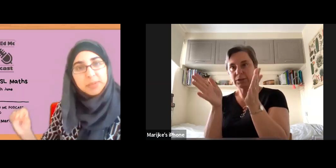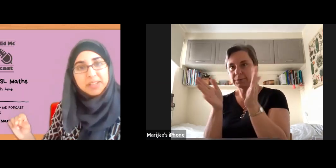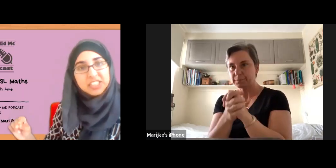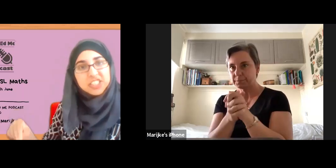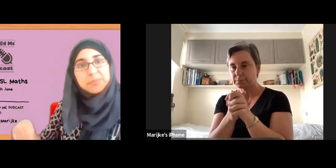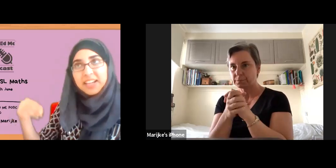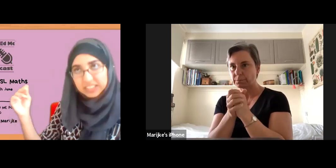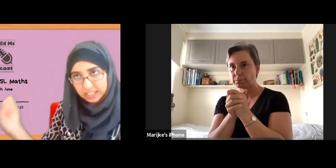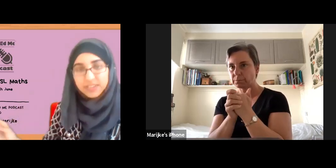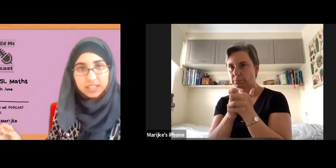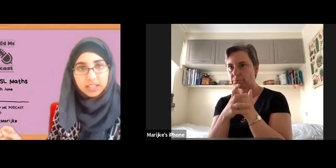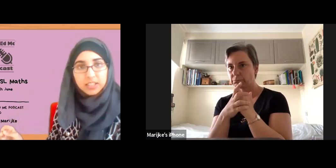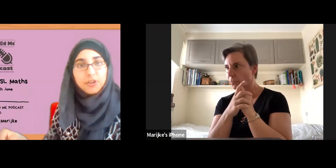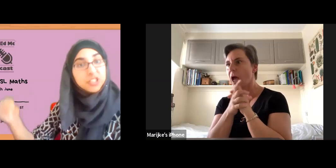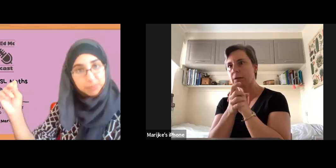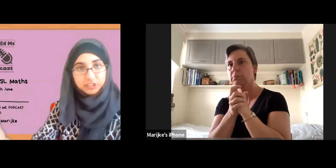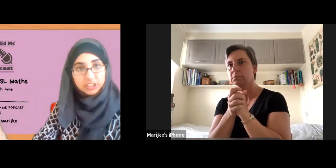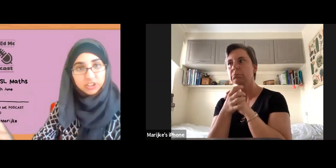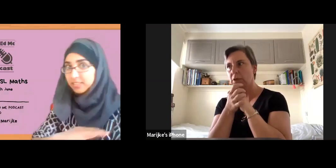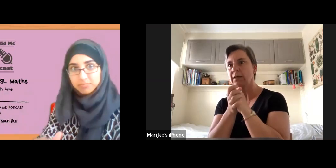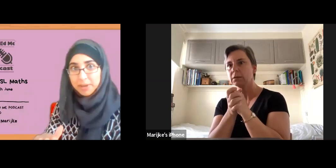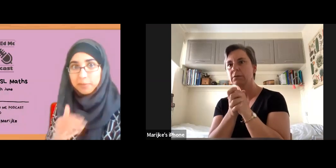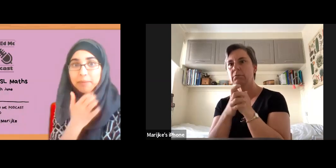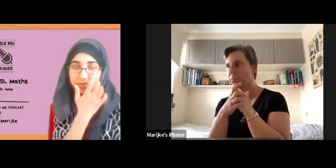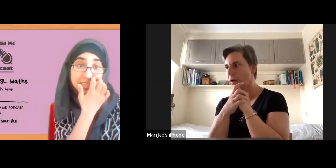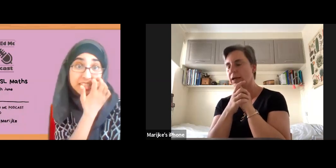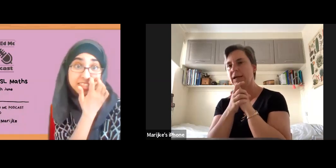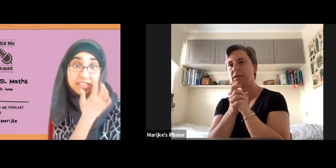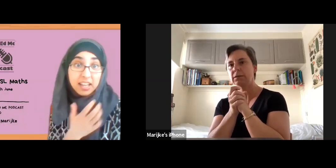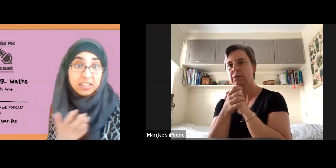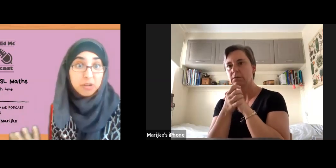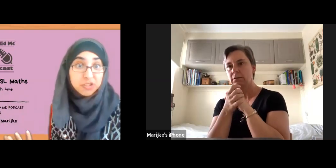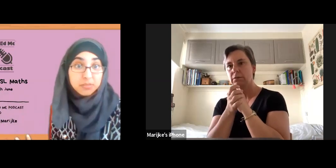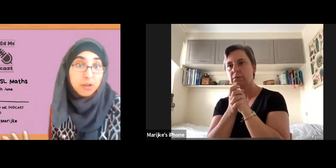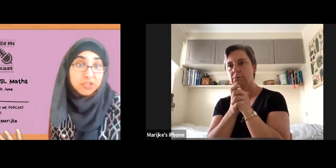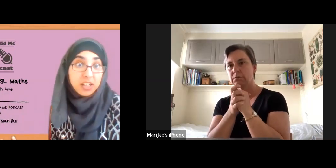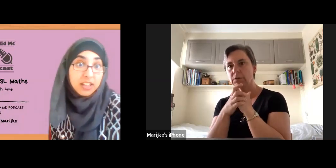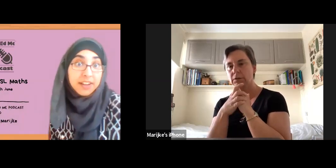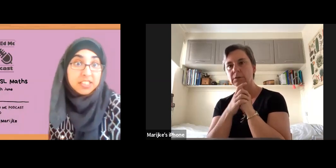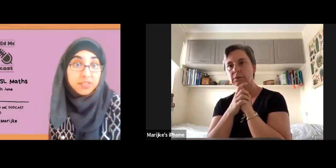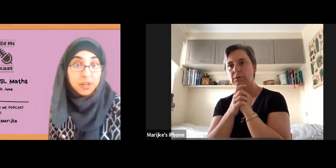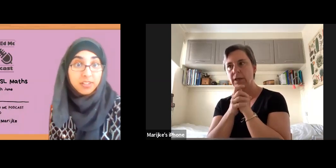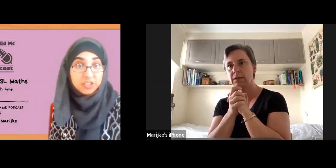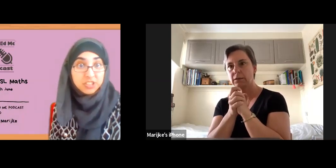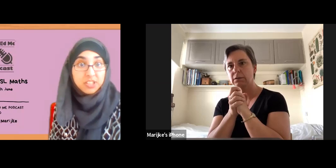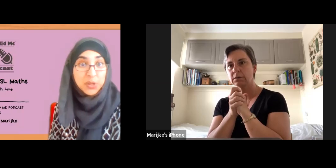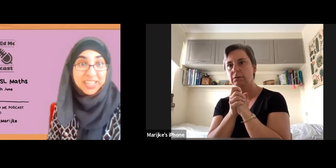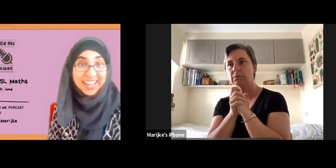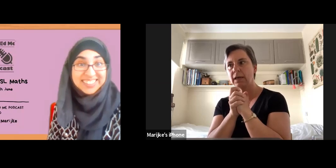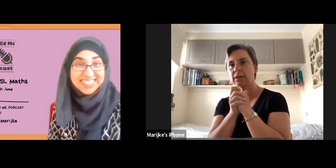is the respect a given thing? You respect the teacher. Yeah. No, well, I think it's like that in most other areas of the world. Yeah. It's just the UK. Yeah.